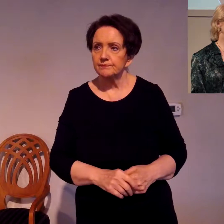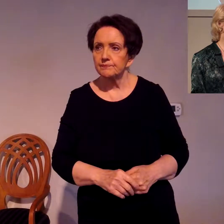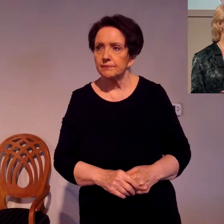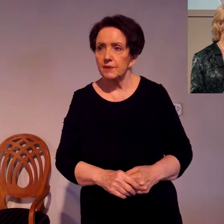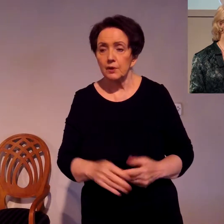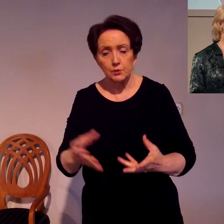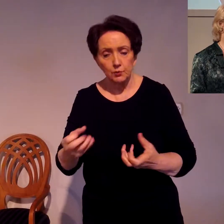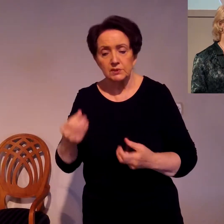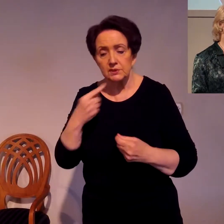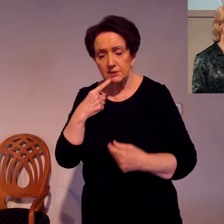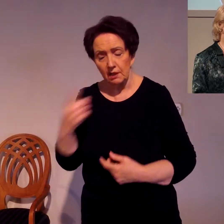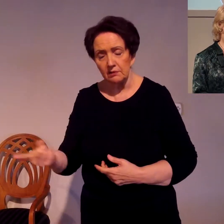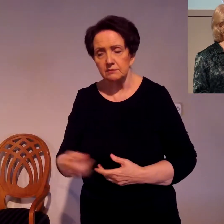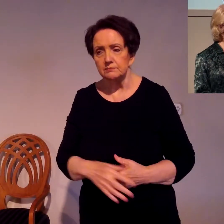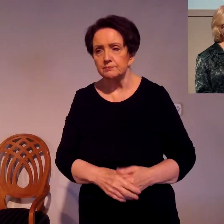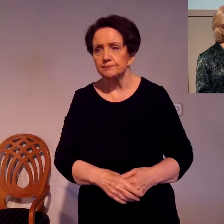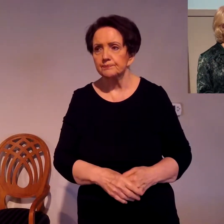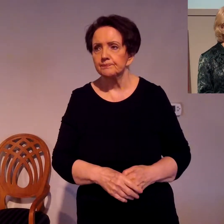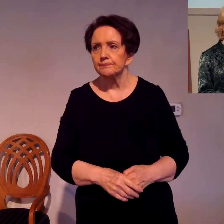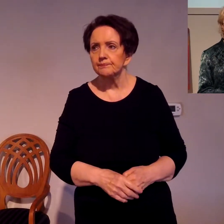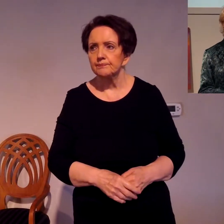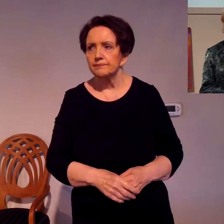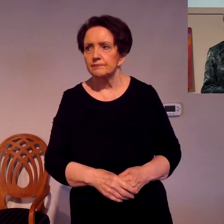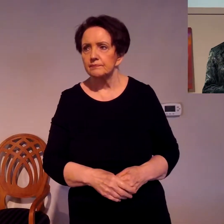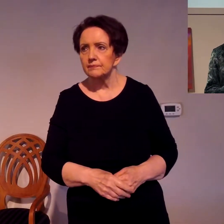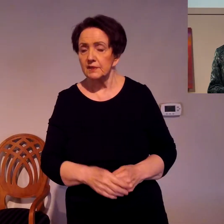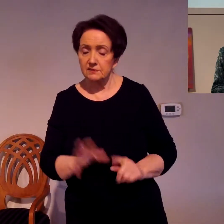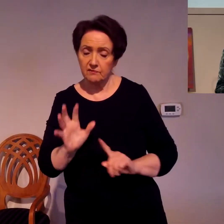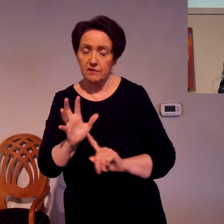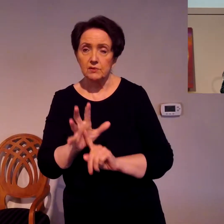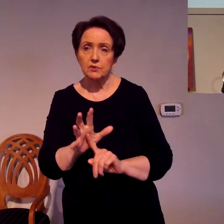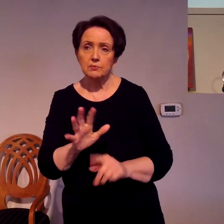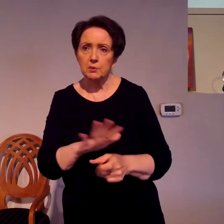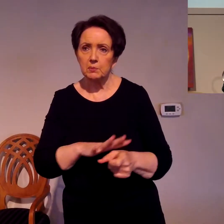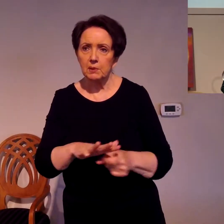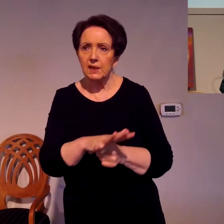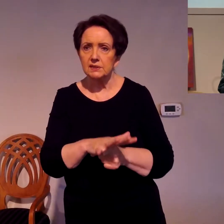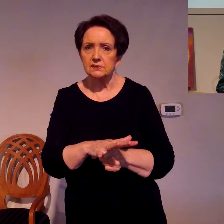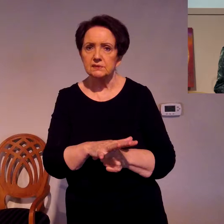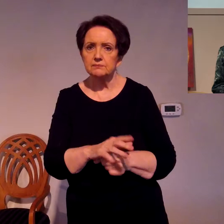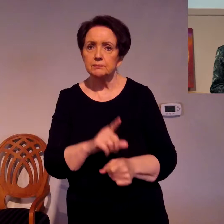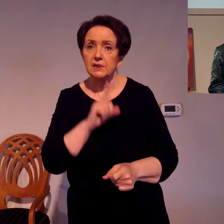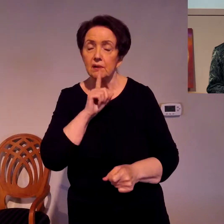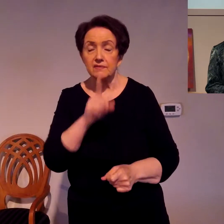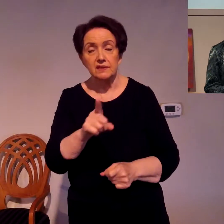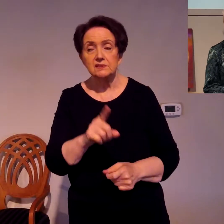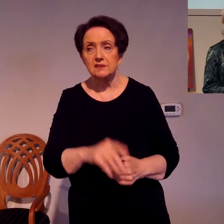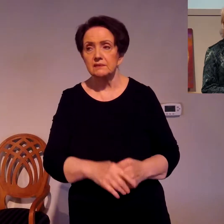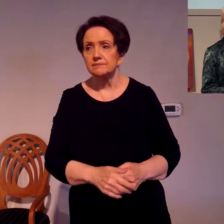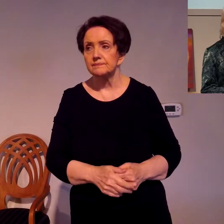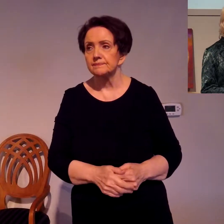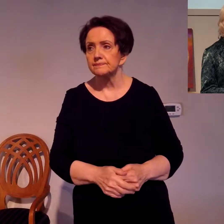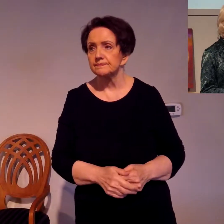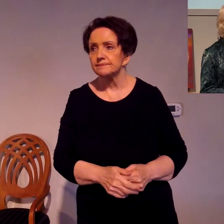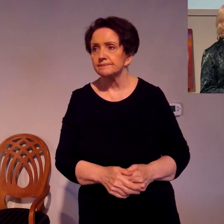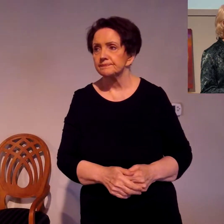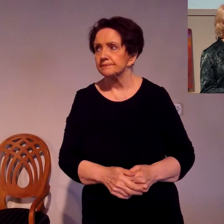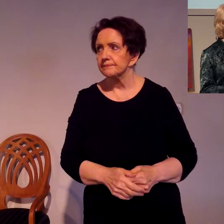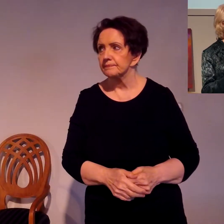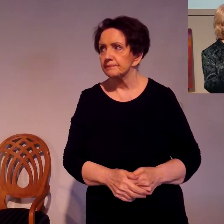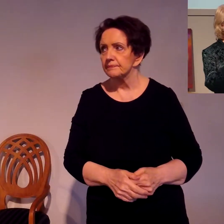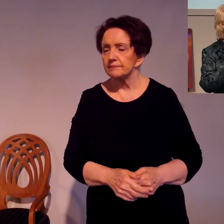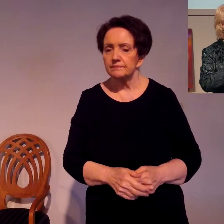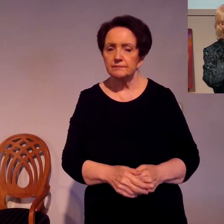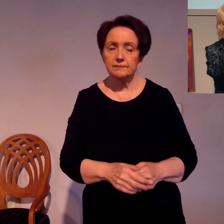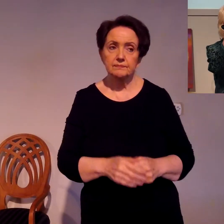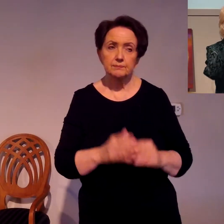you want to tell them that, right? It's a vulnerable place, and yet very authentic. So really paying attention